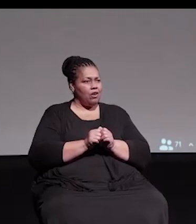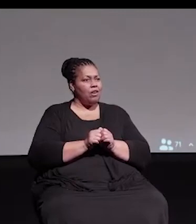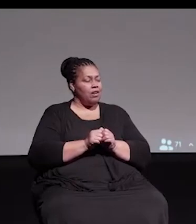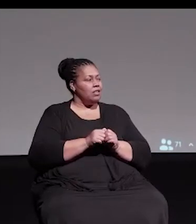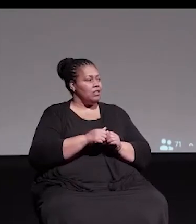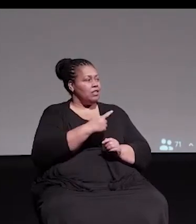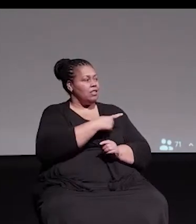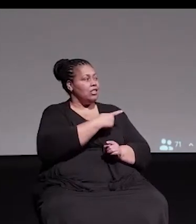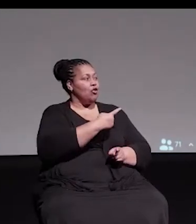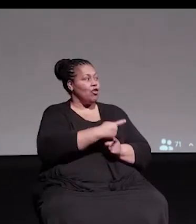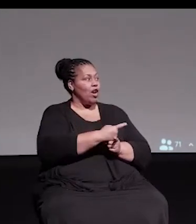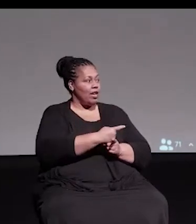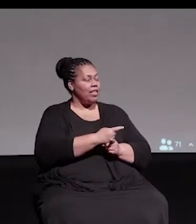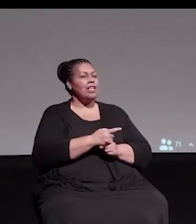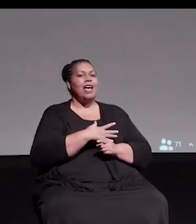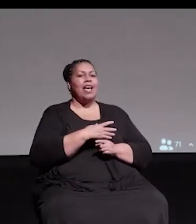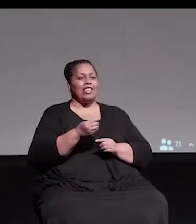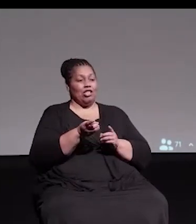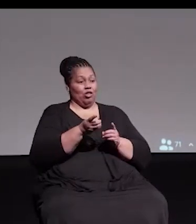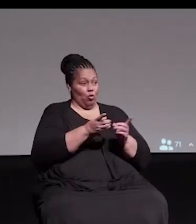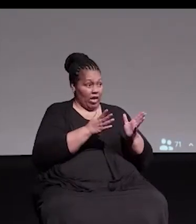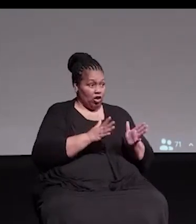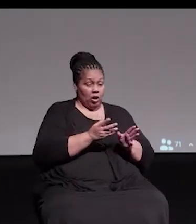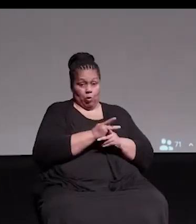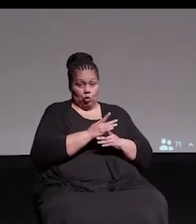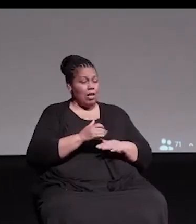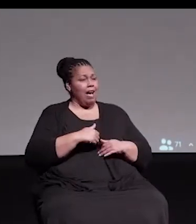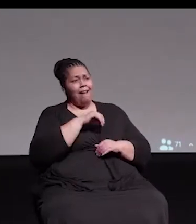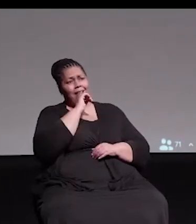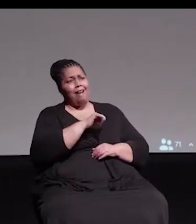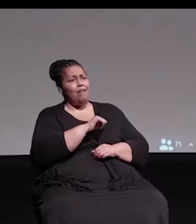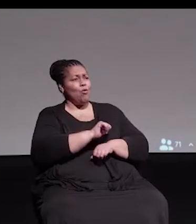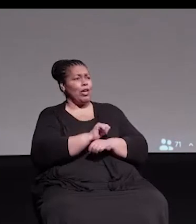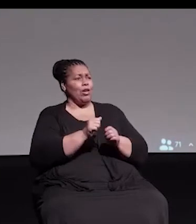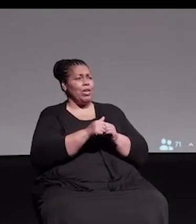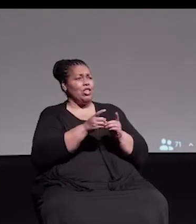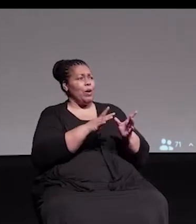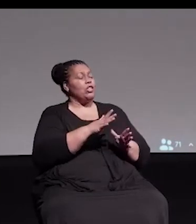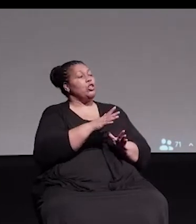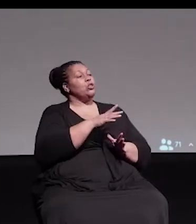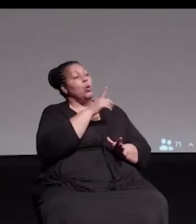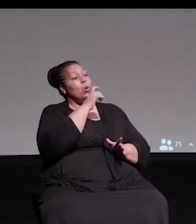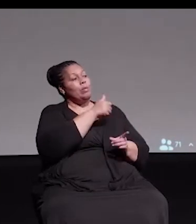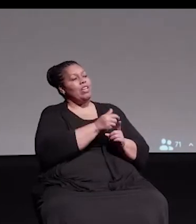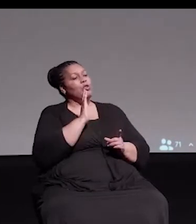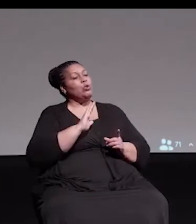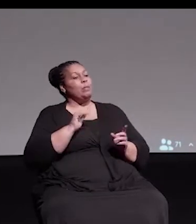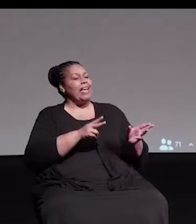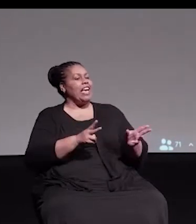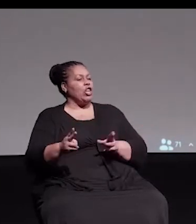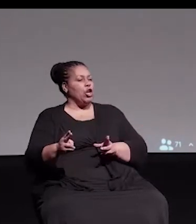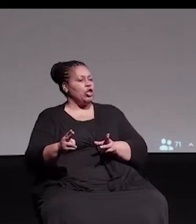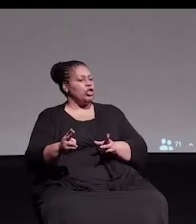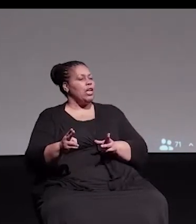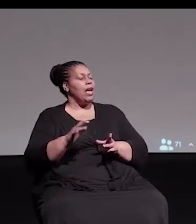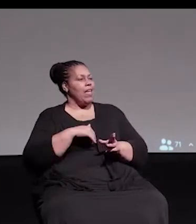Right, a Double lot asterisk. of directors or producers do, I think. I love working with directors that used to be editors. And I was lucky to